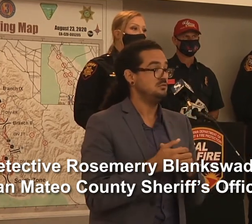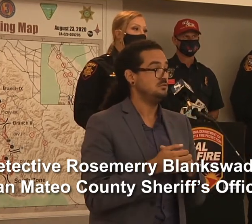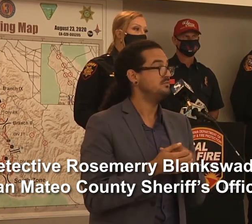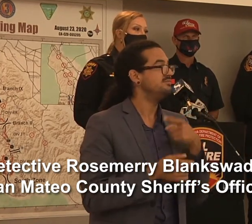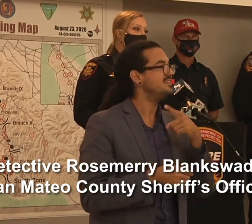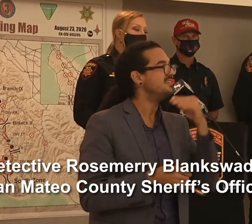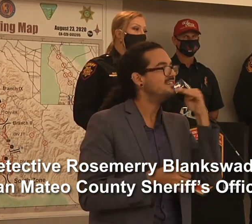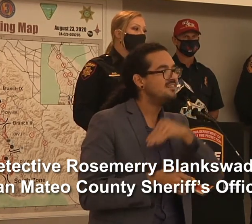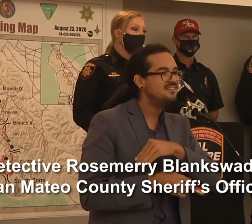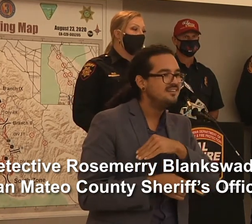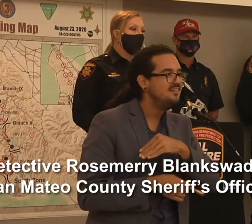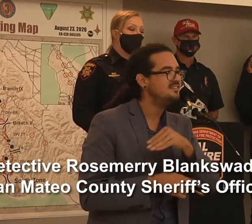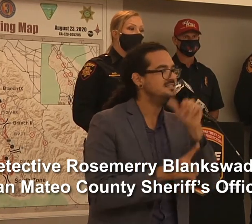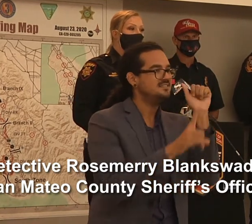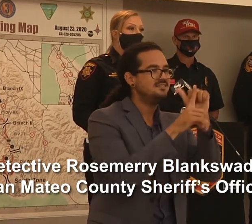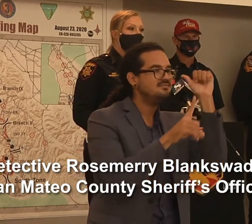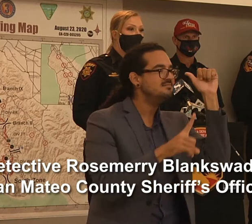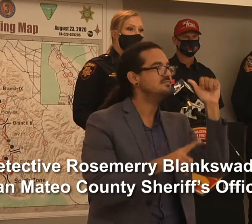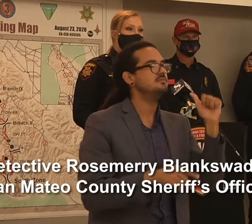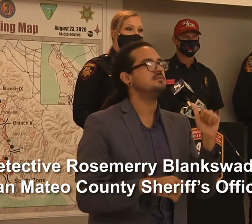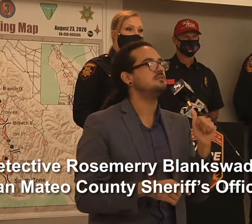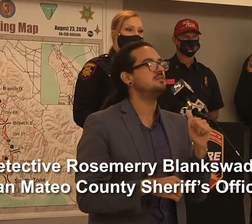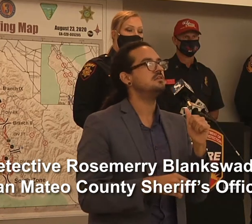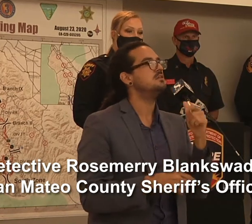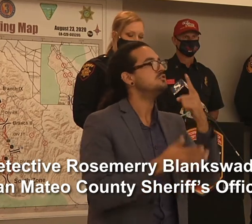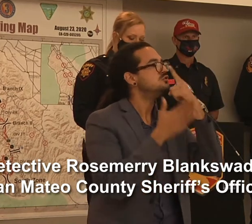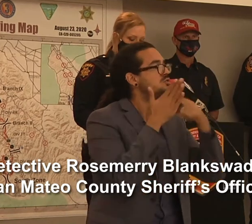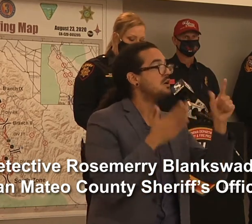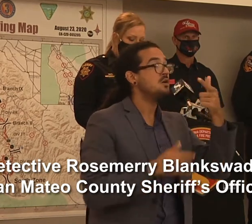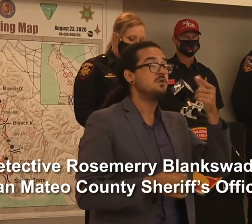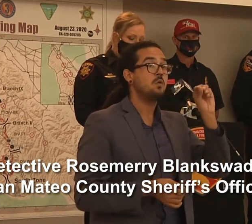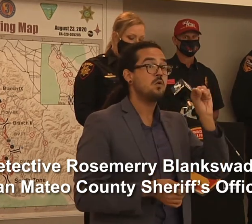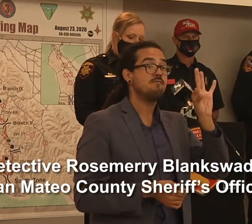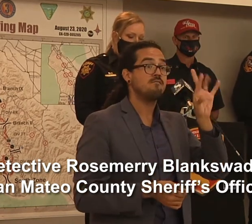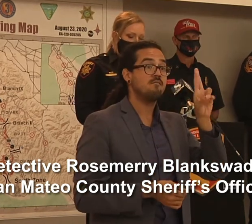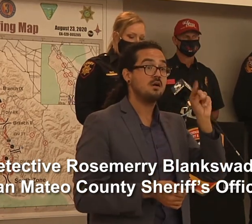these GoFundMe accounts and do the best you can to save your hard-earned money.